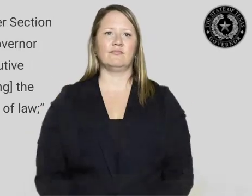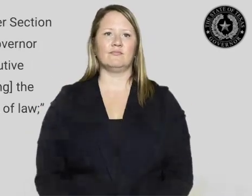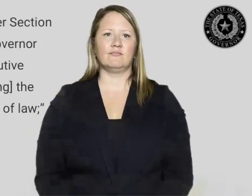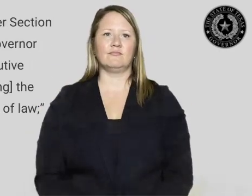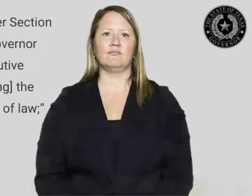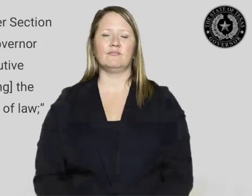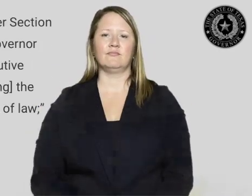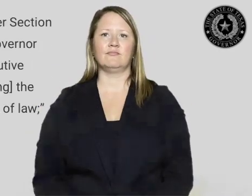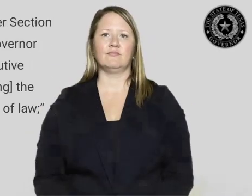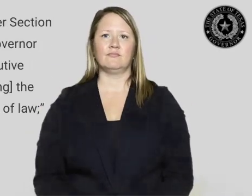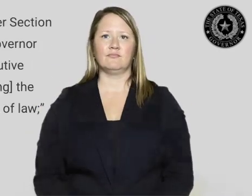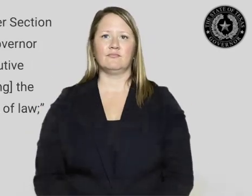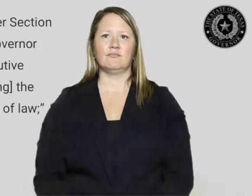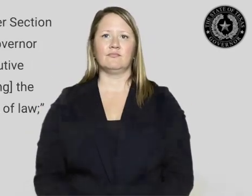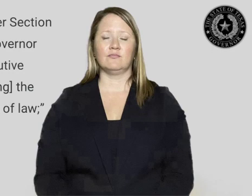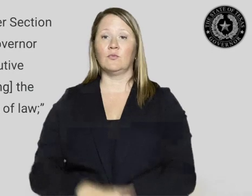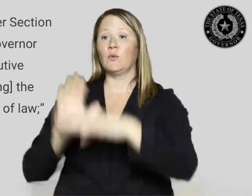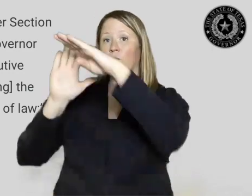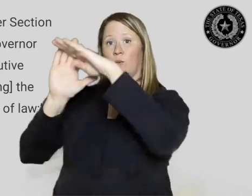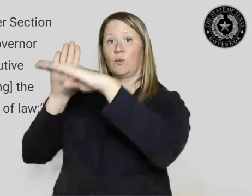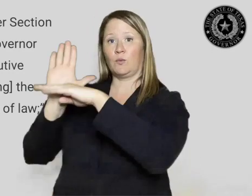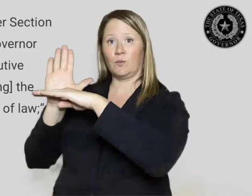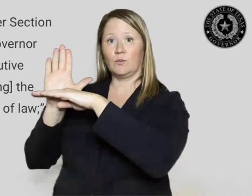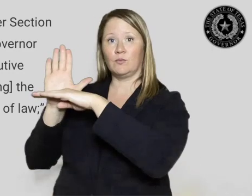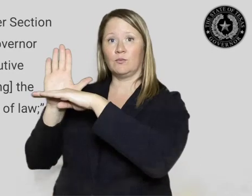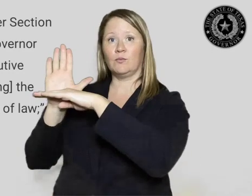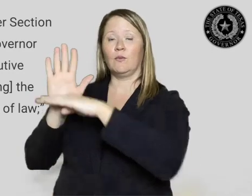responsibility. And